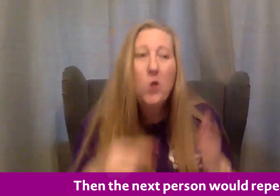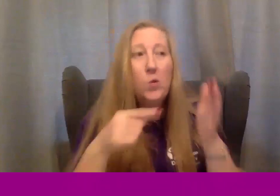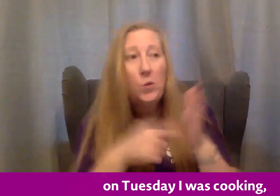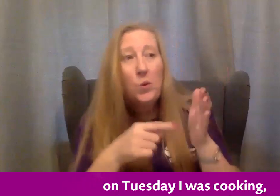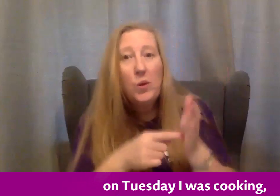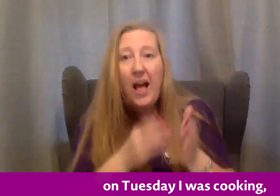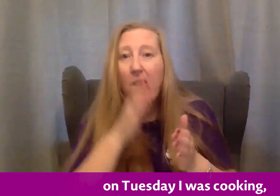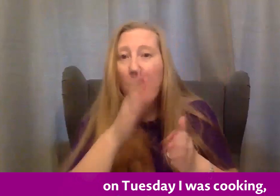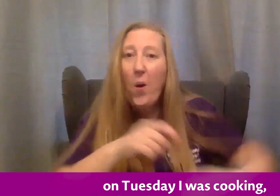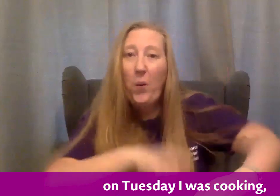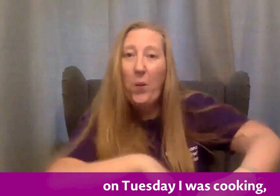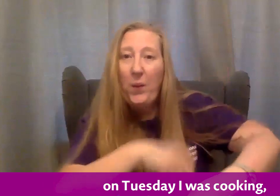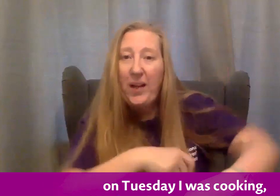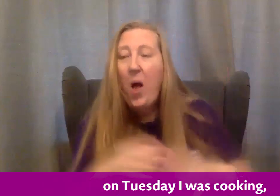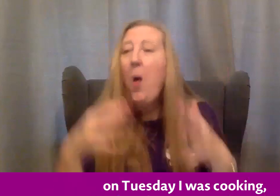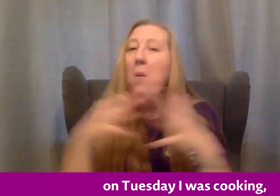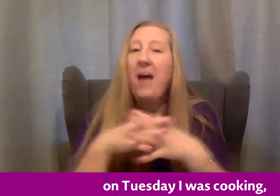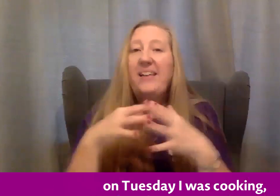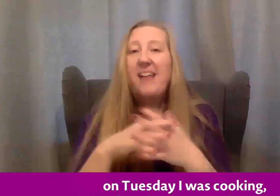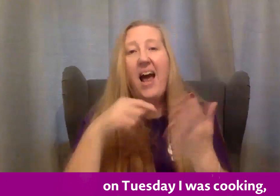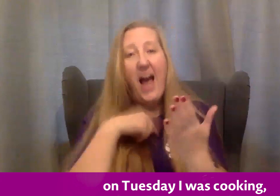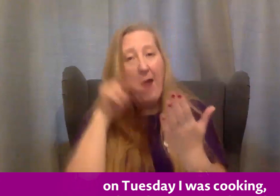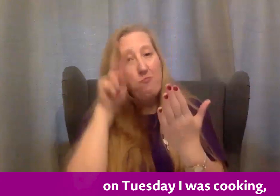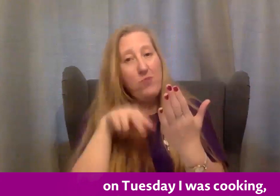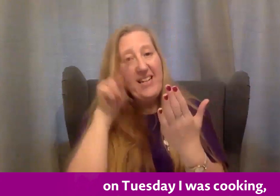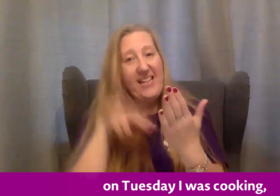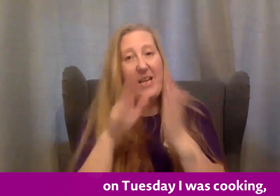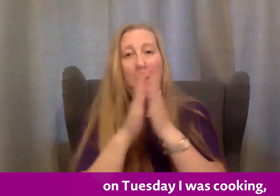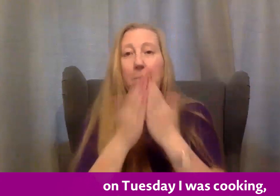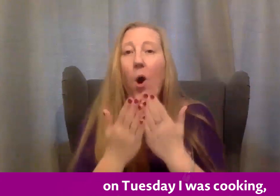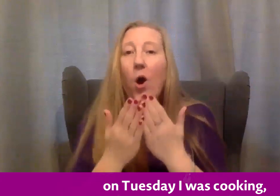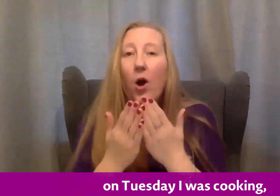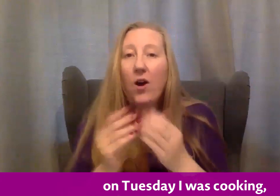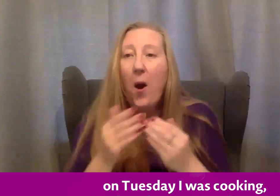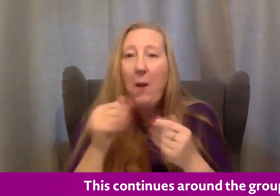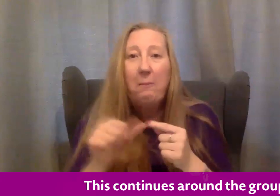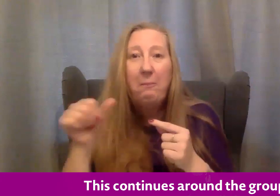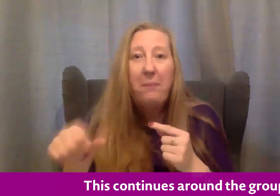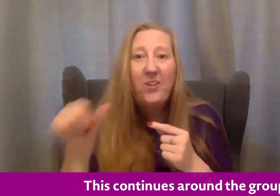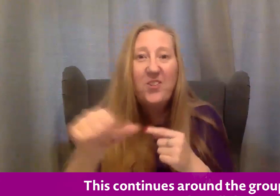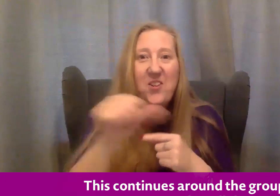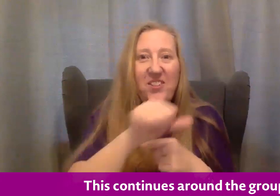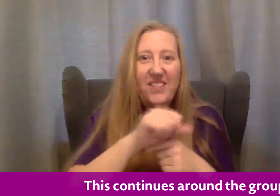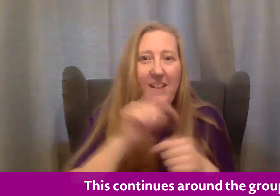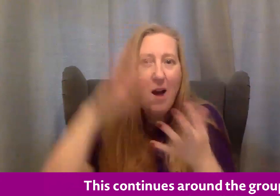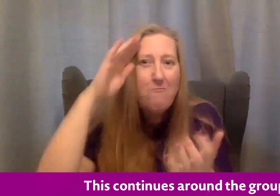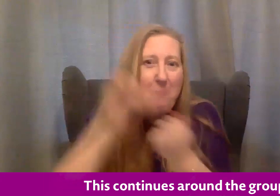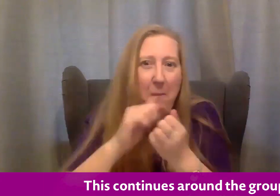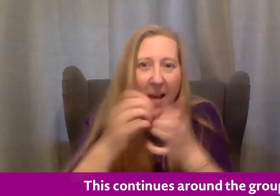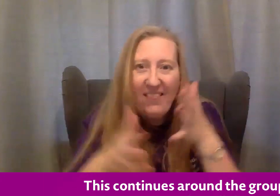On Wednesday I was reading a book. This continues around the group